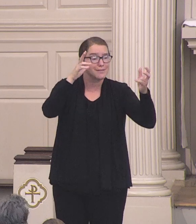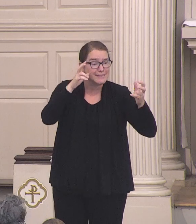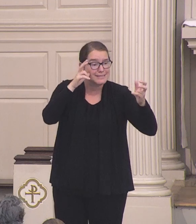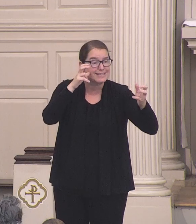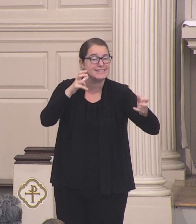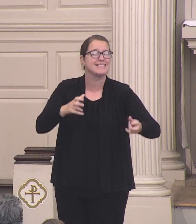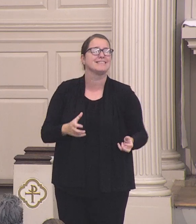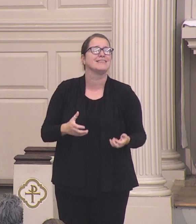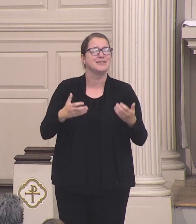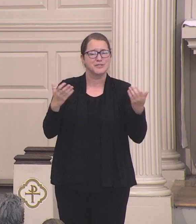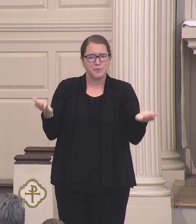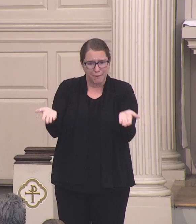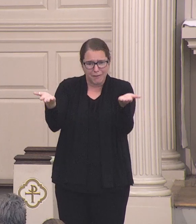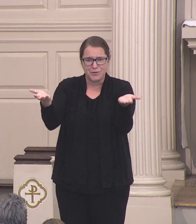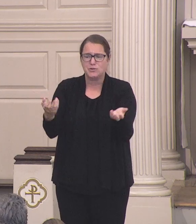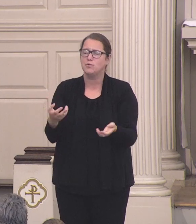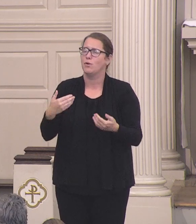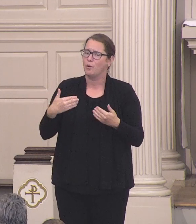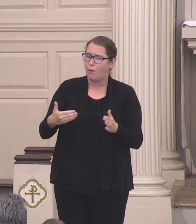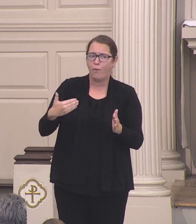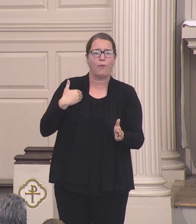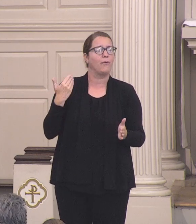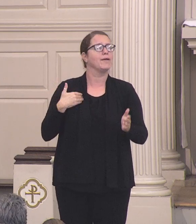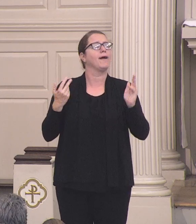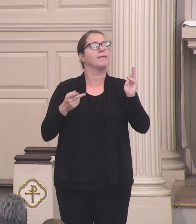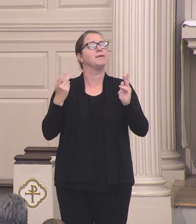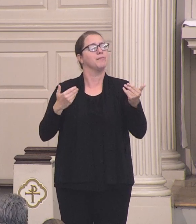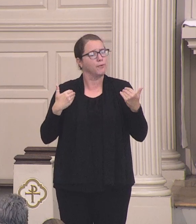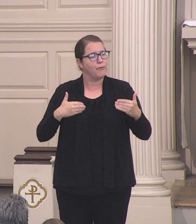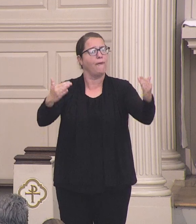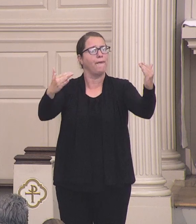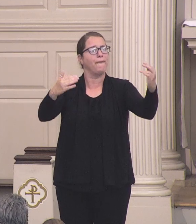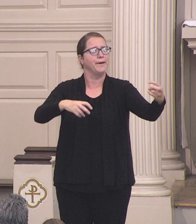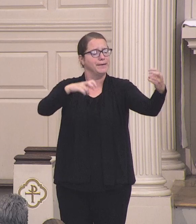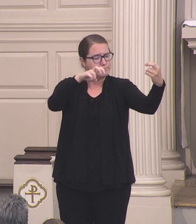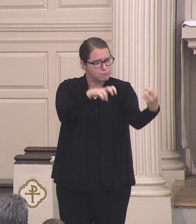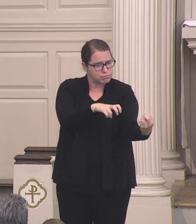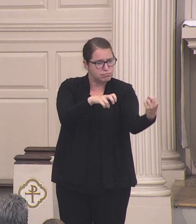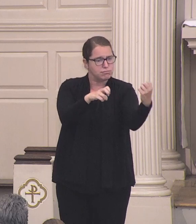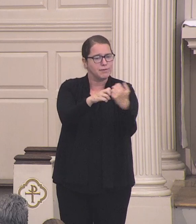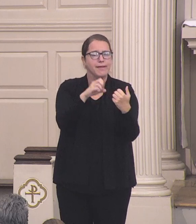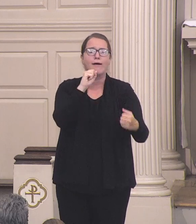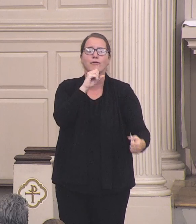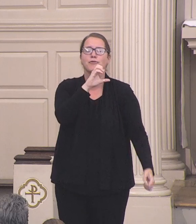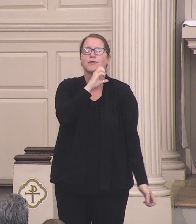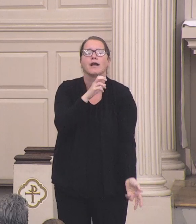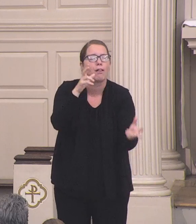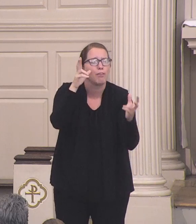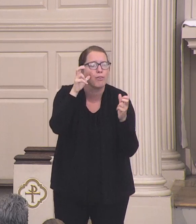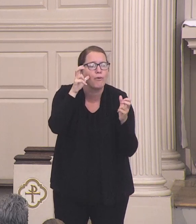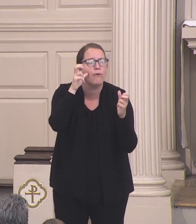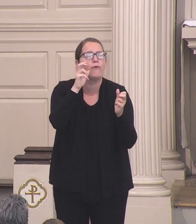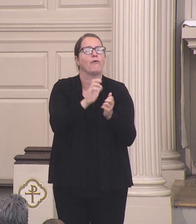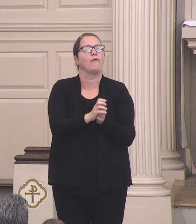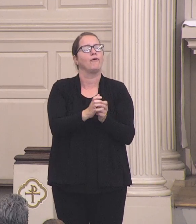go and sit at the feet of these elderly people. There is a lot to learn from their